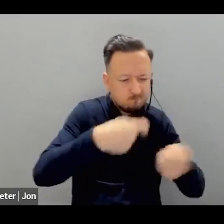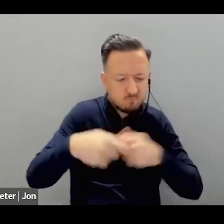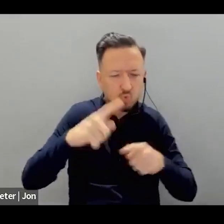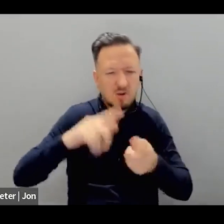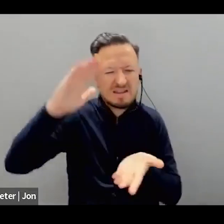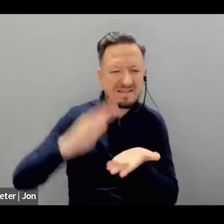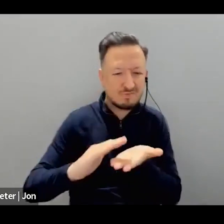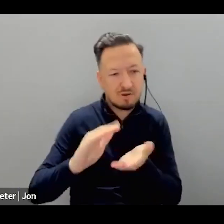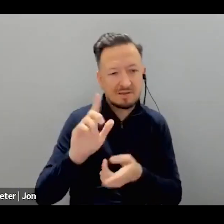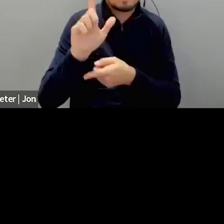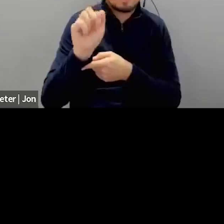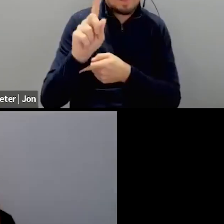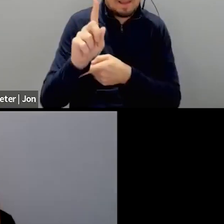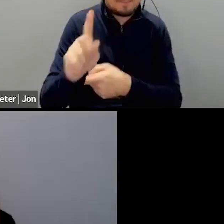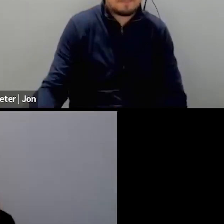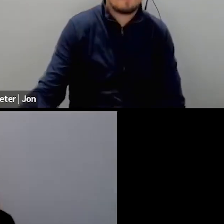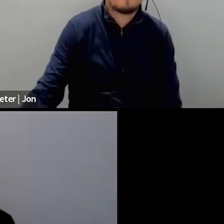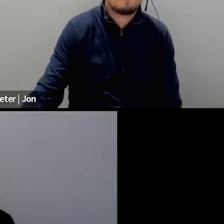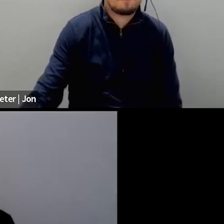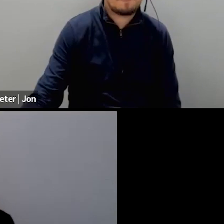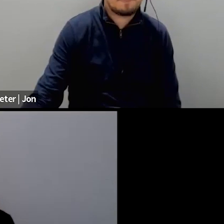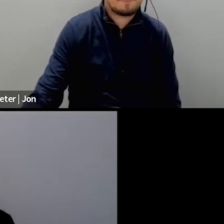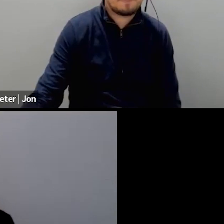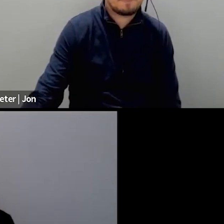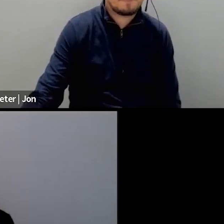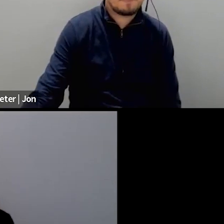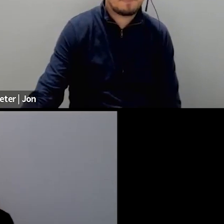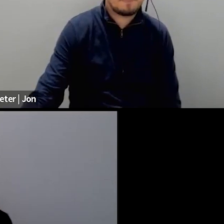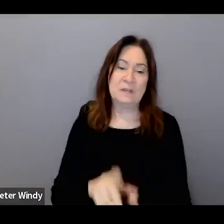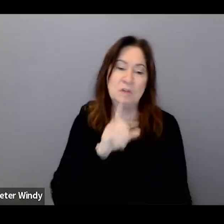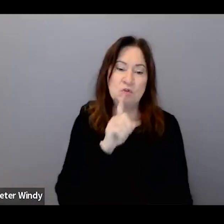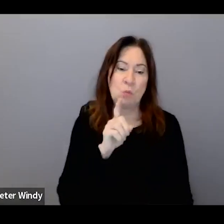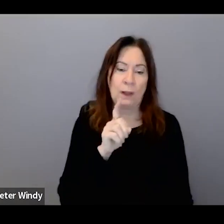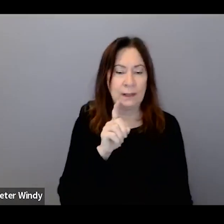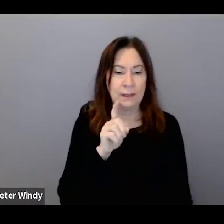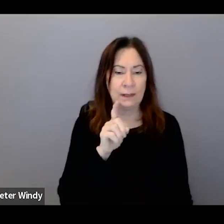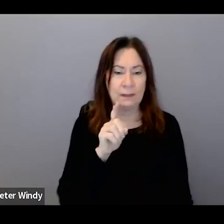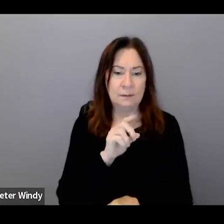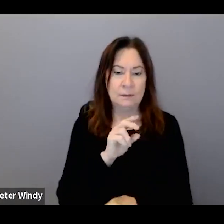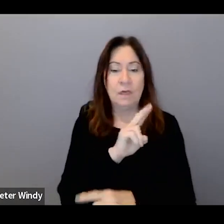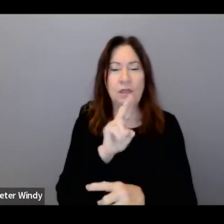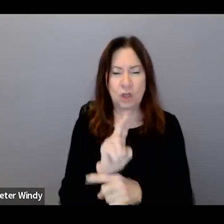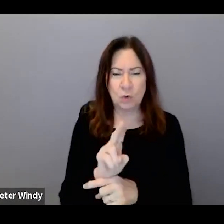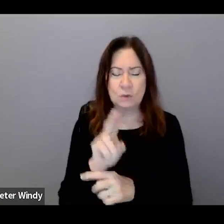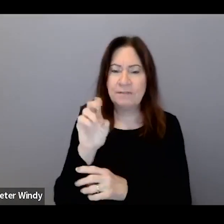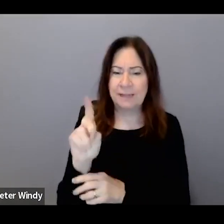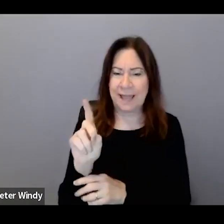essentially, the use of lead in household plumbing was banned